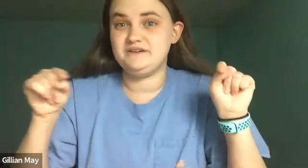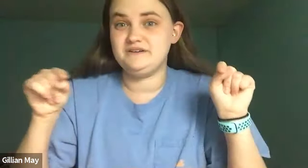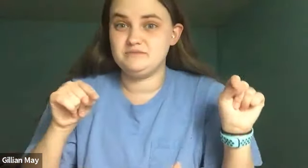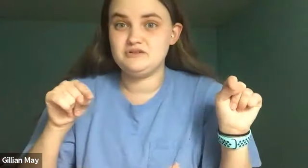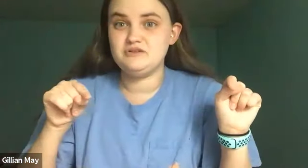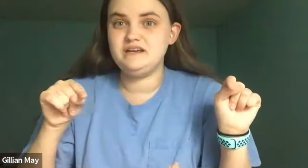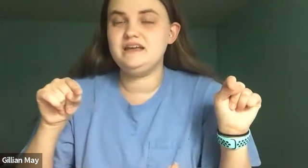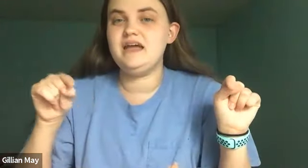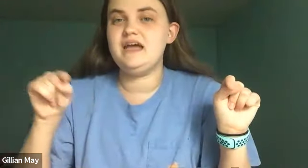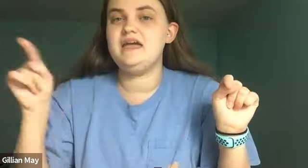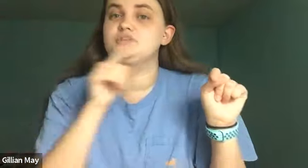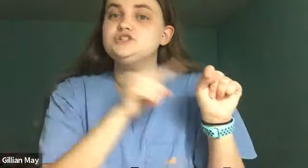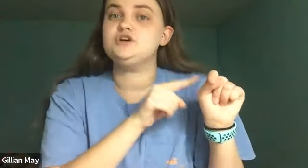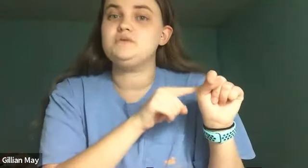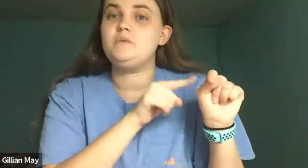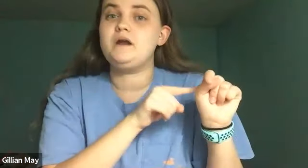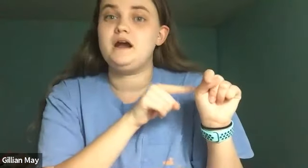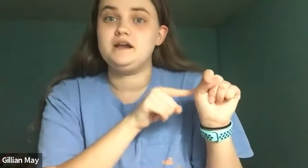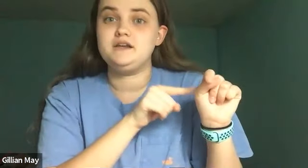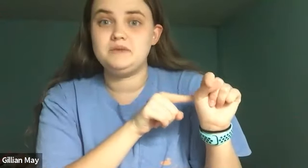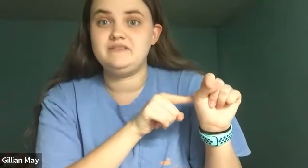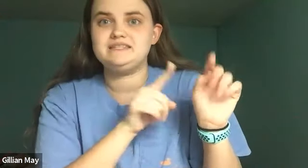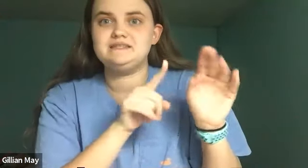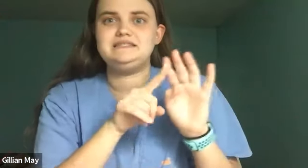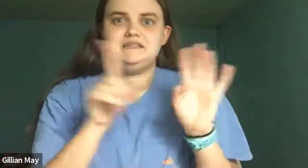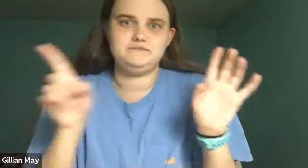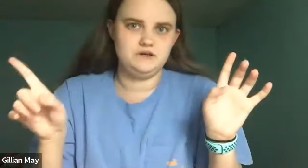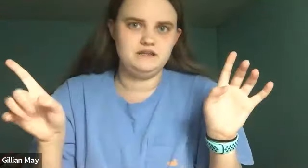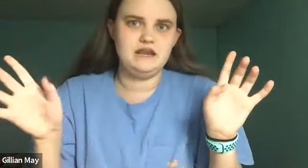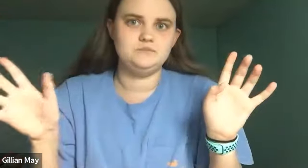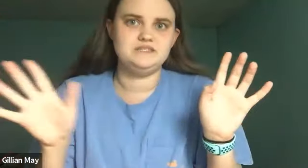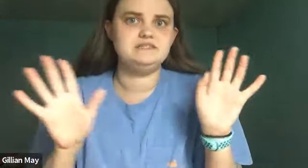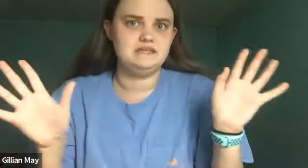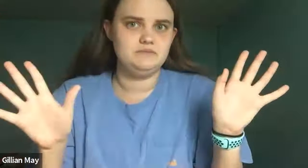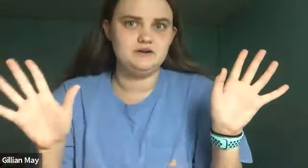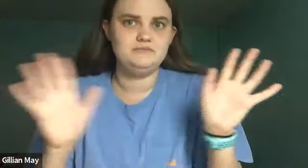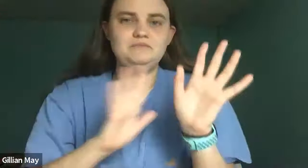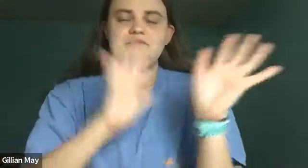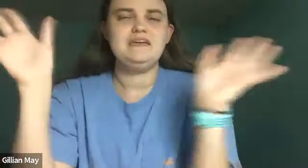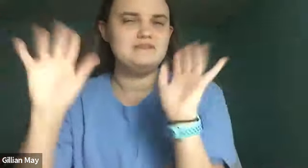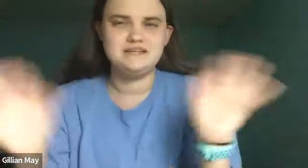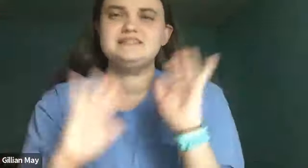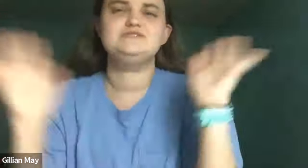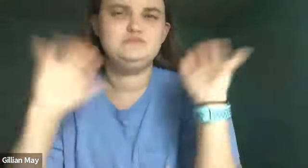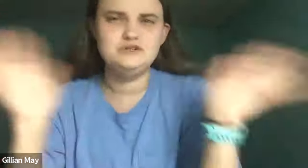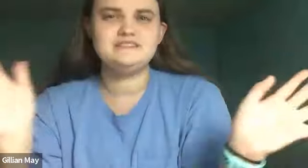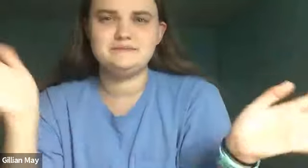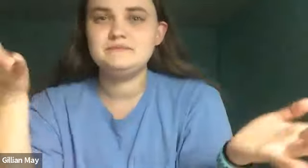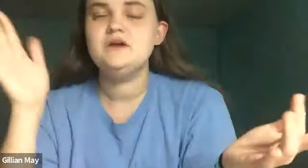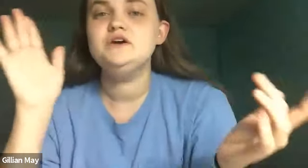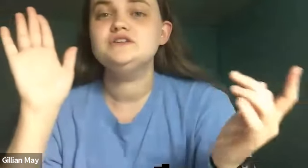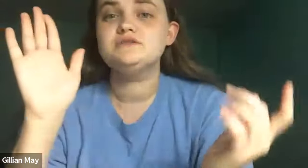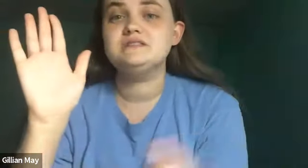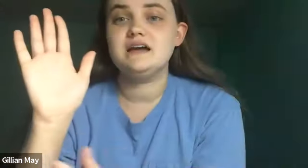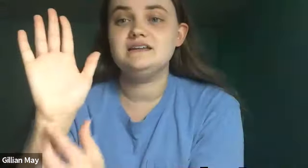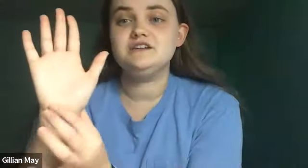very similar looking. And I'm going to show you the one I use for minute that's different, that helps it see it better. If that makes sense, you'll see. So second's